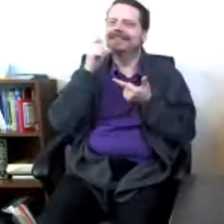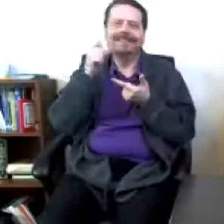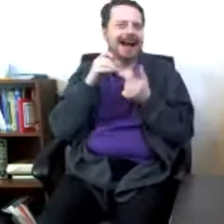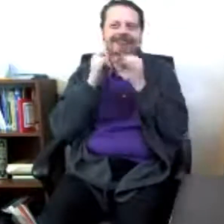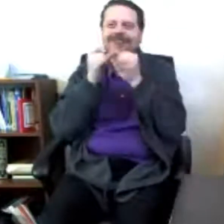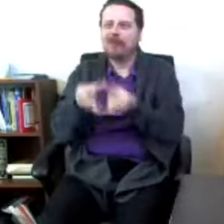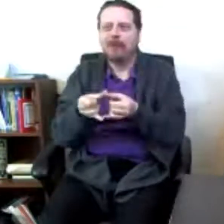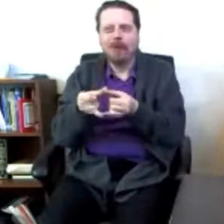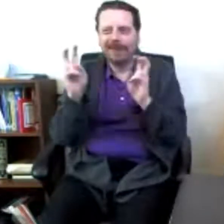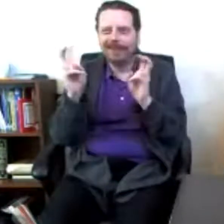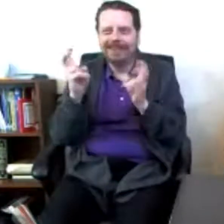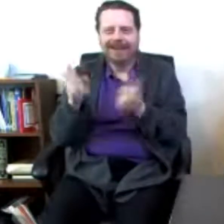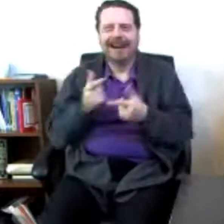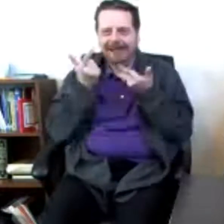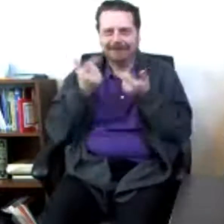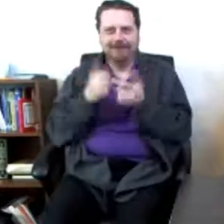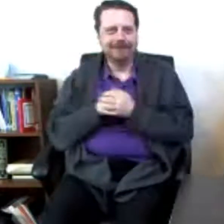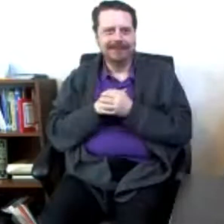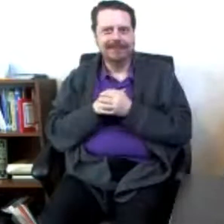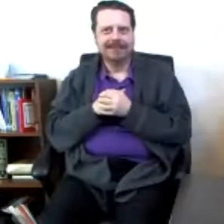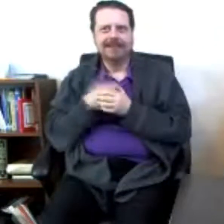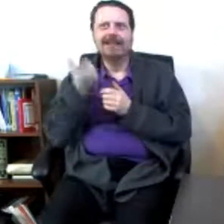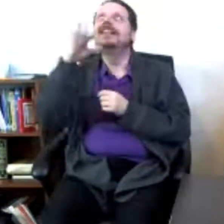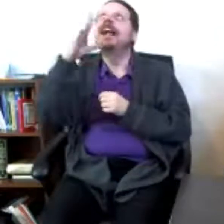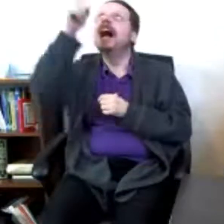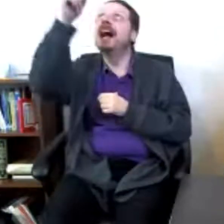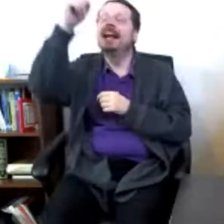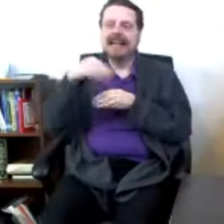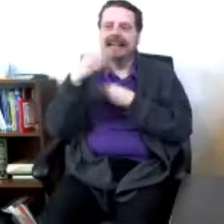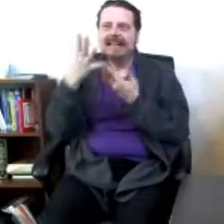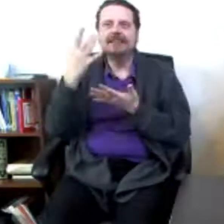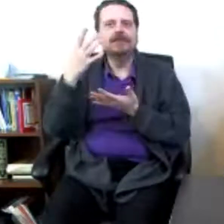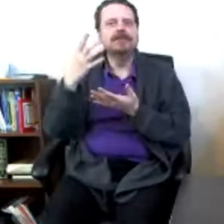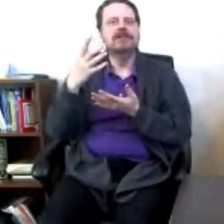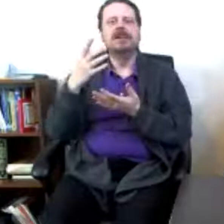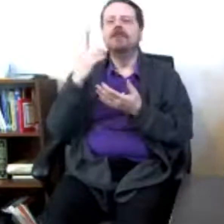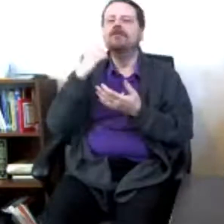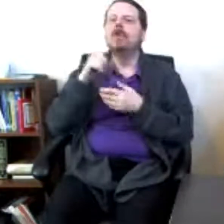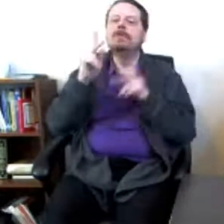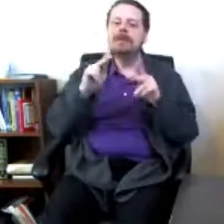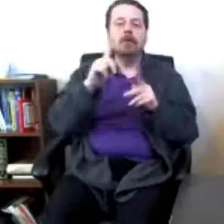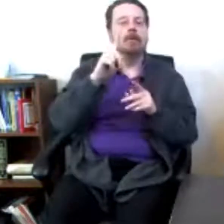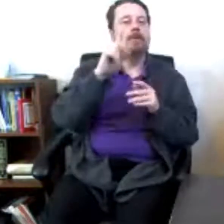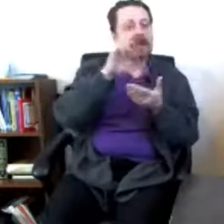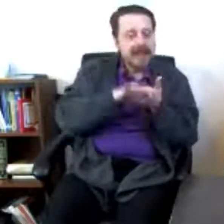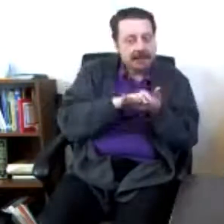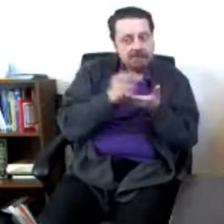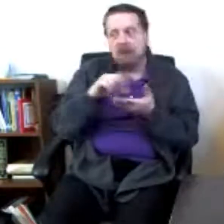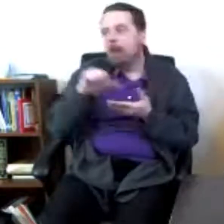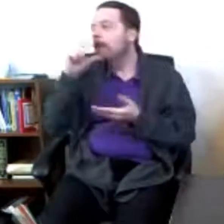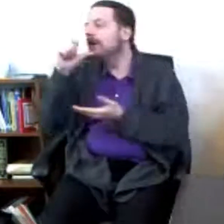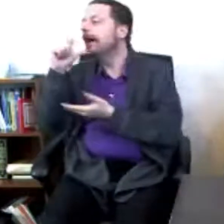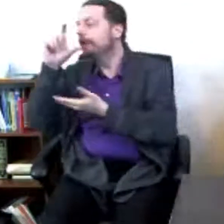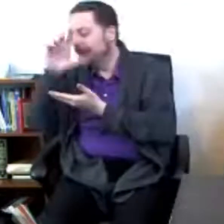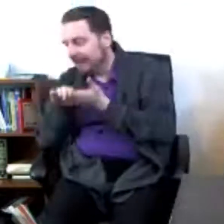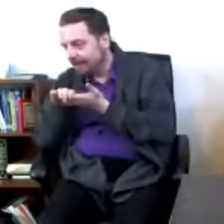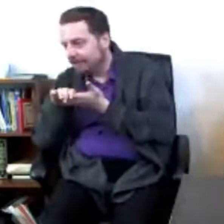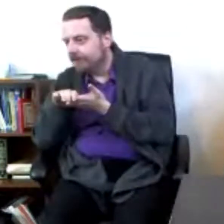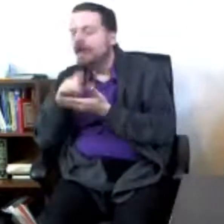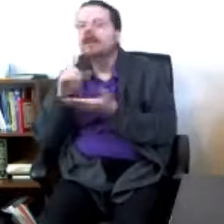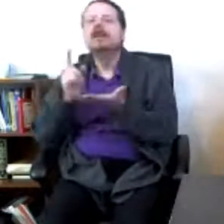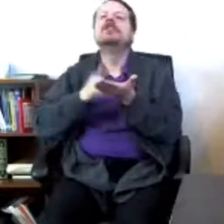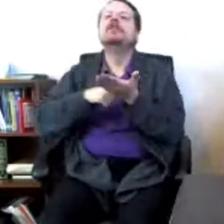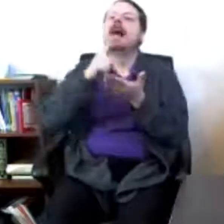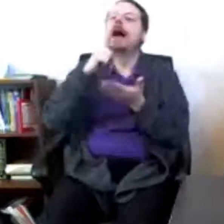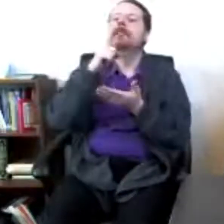of reward. God gives out of it to those who believe and those who don't. Sometimes you see a community